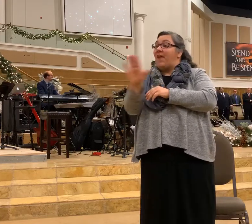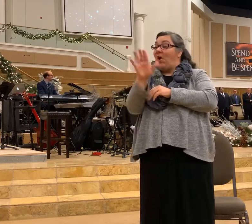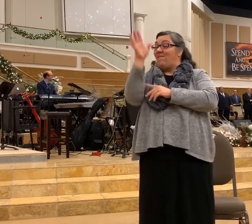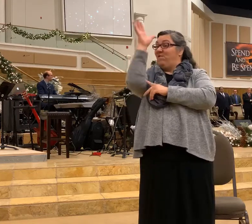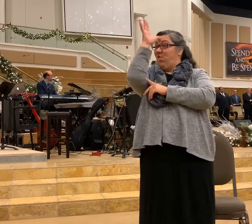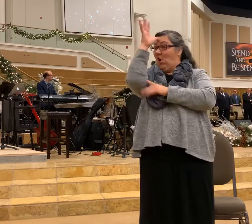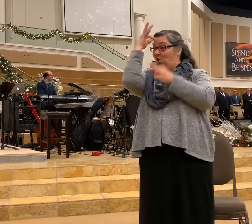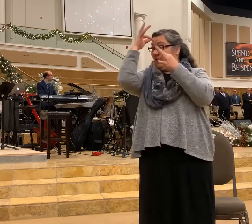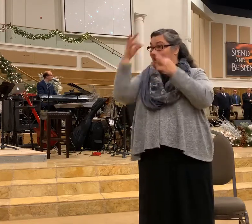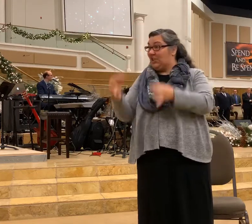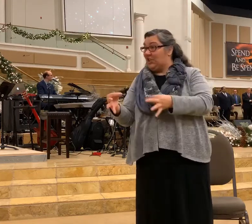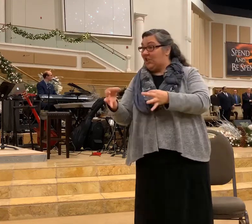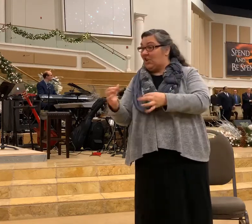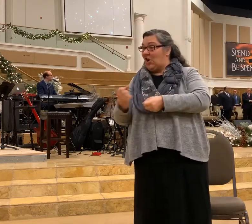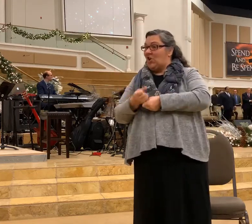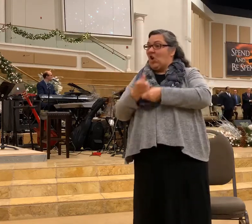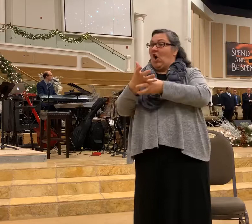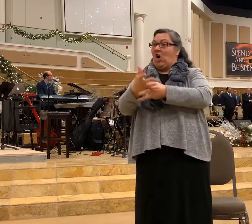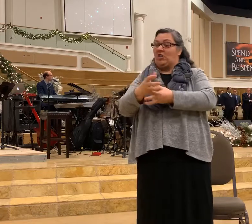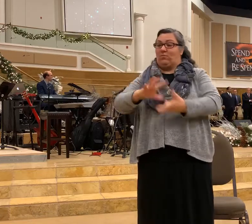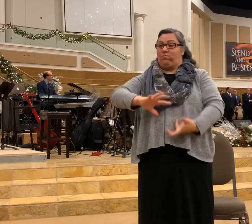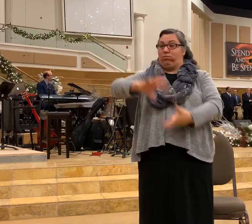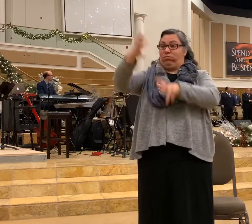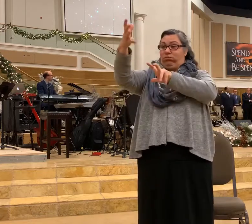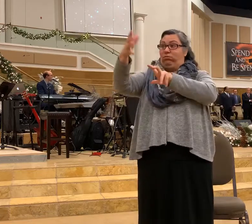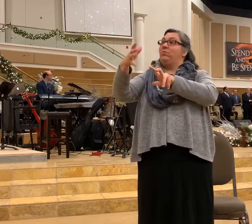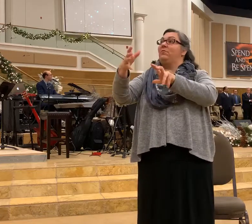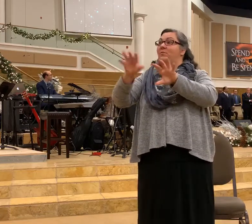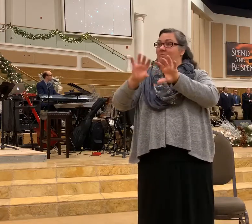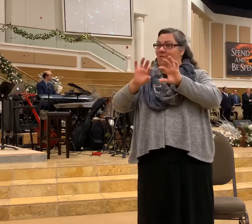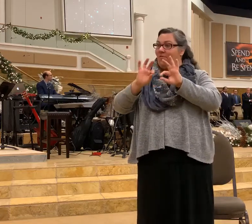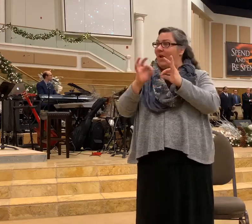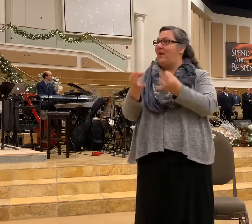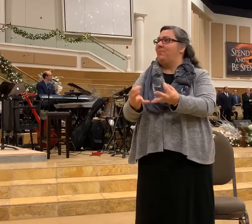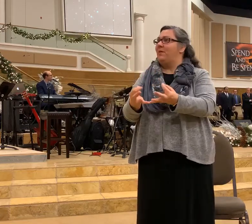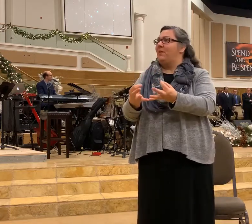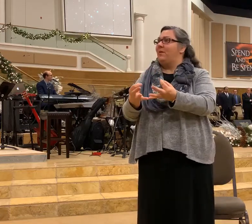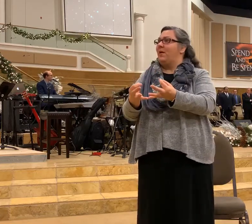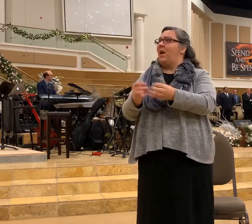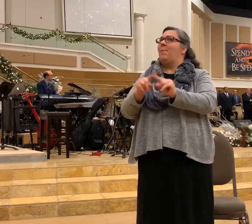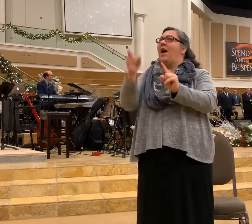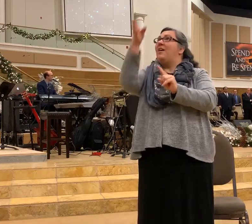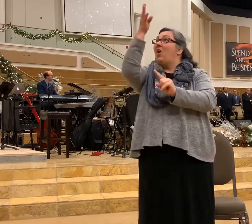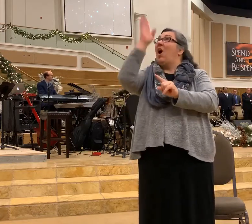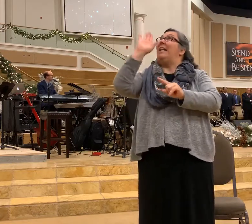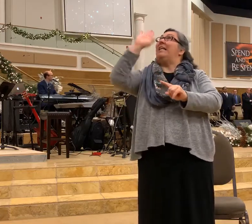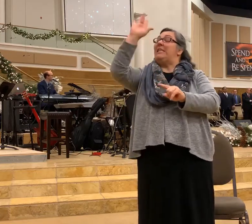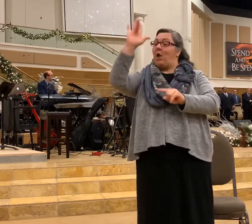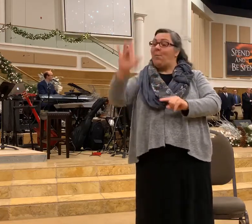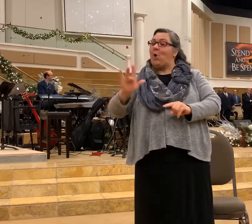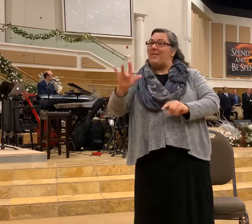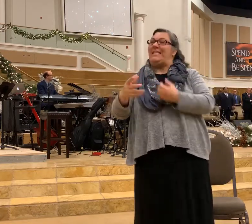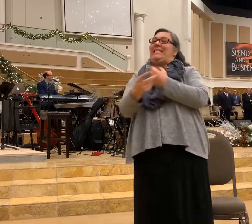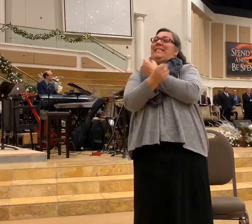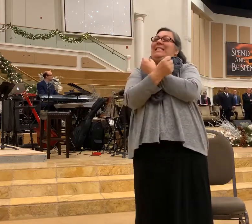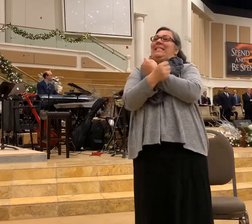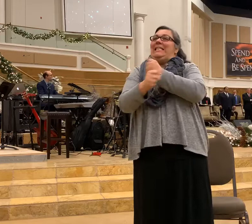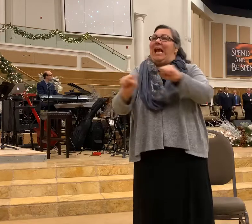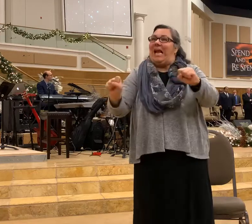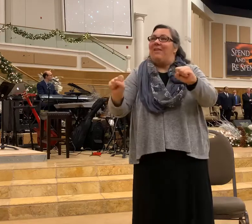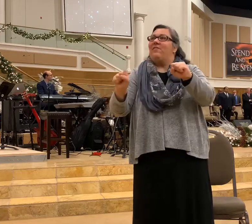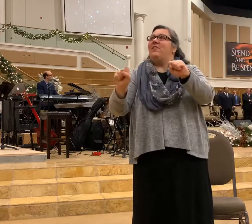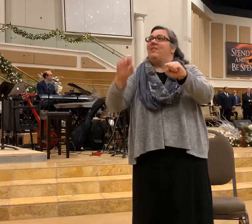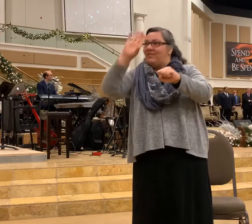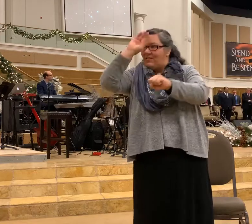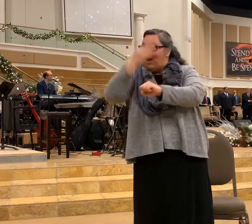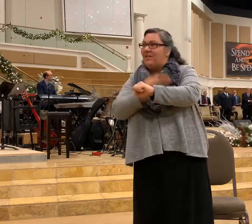had caused great pain and devastation to the family. The mercy of God spared them for whatever reason and gave them a place. No